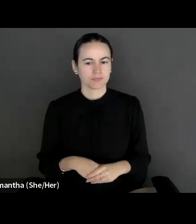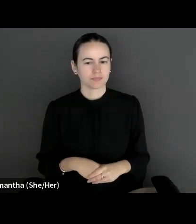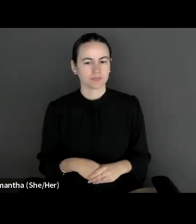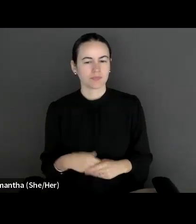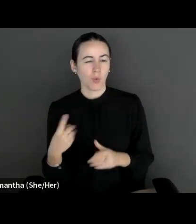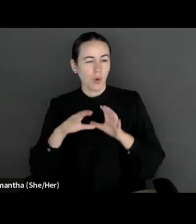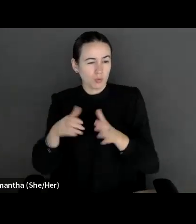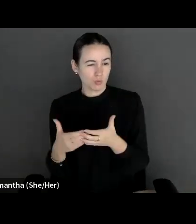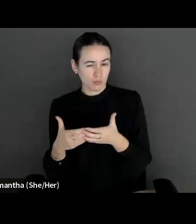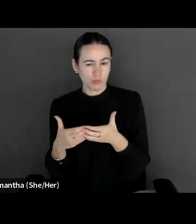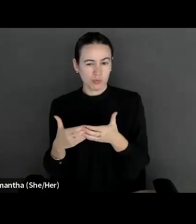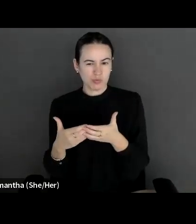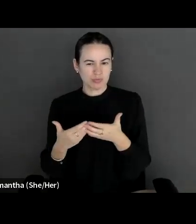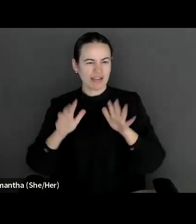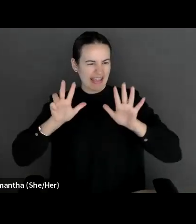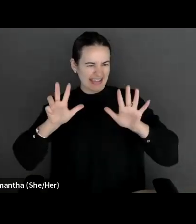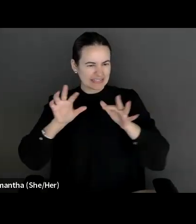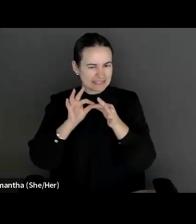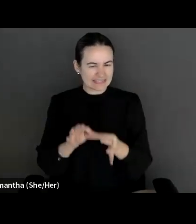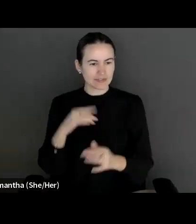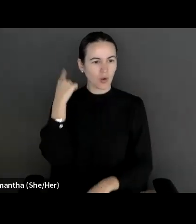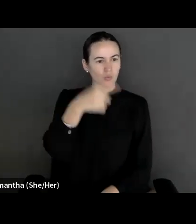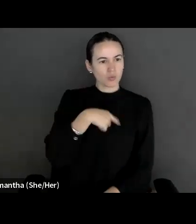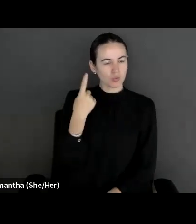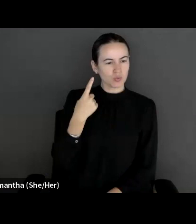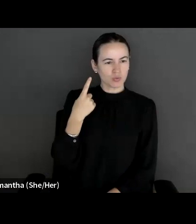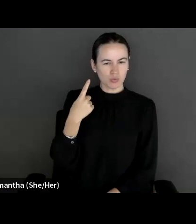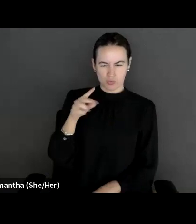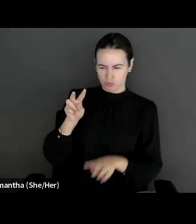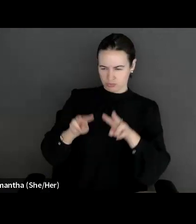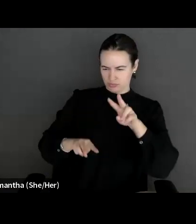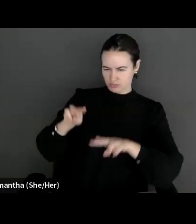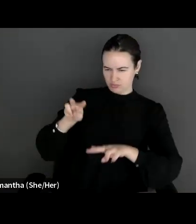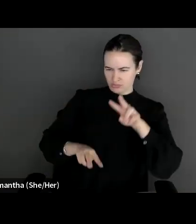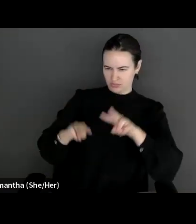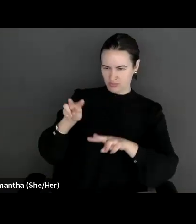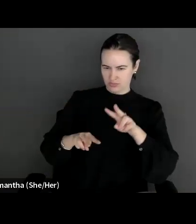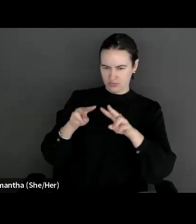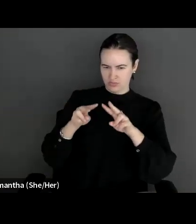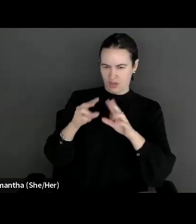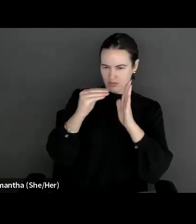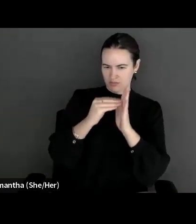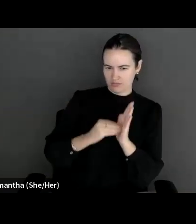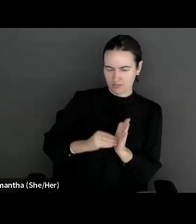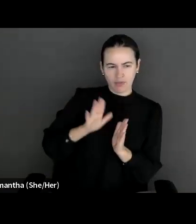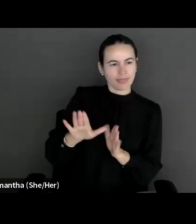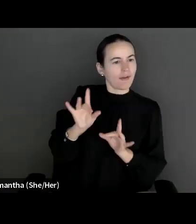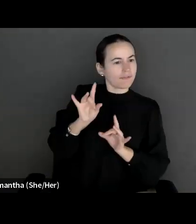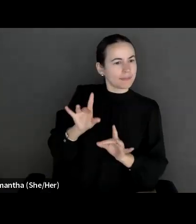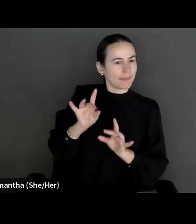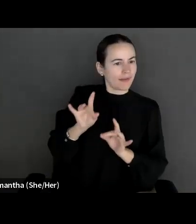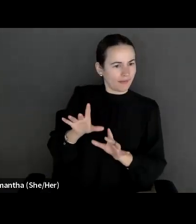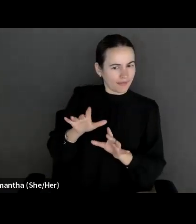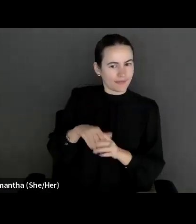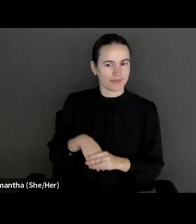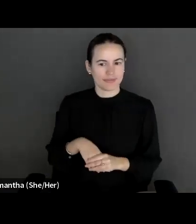raters. So this category grouped together influence on the scale based on either rater feedback, rater